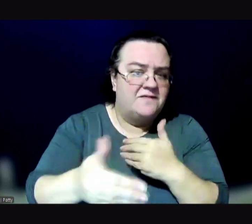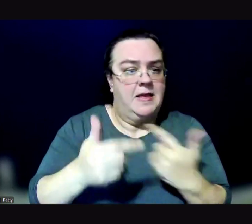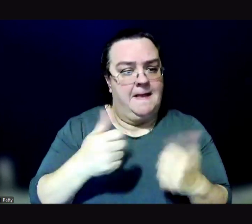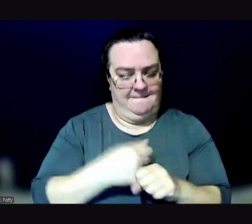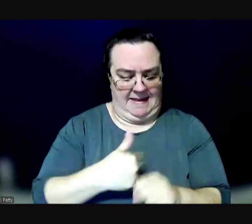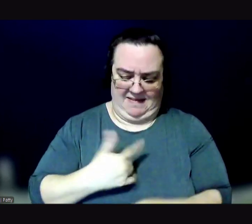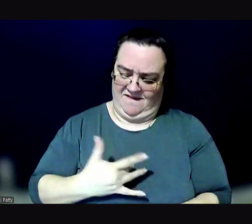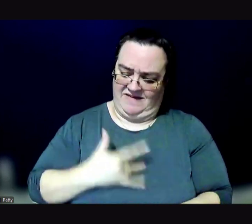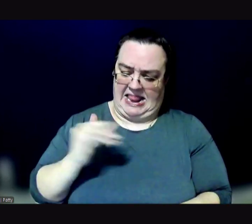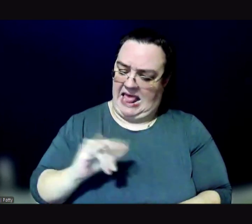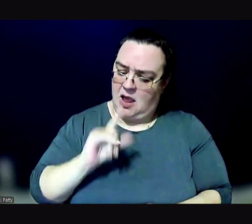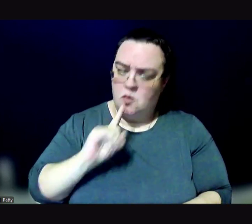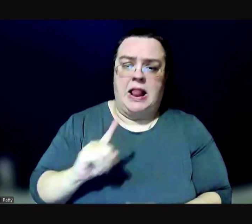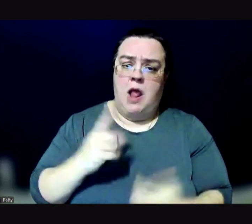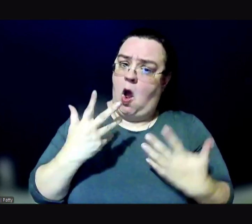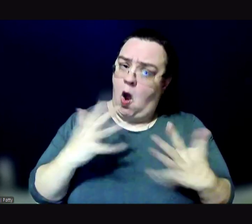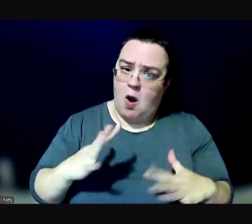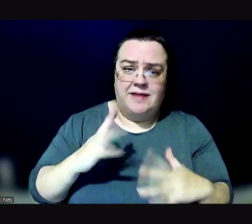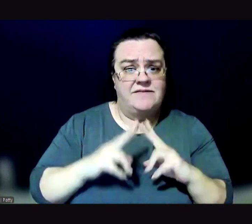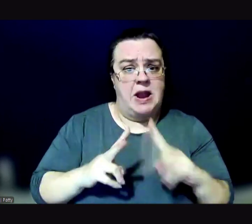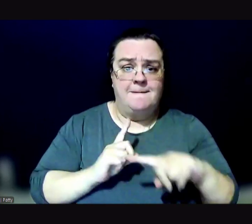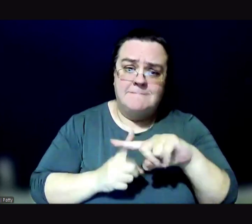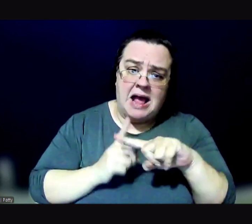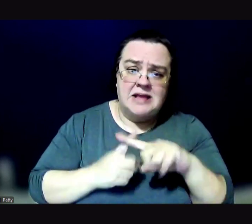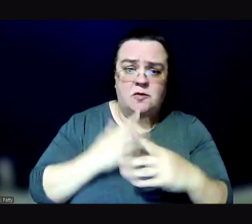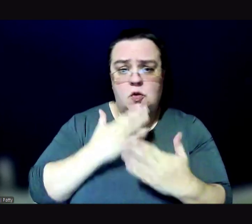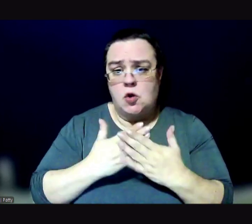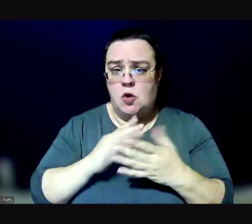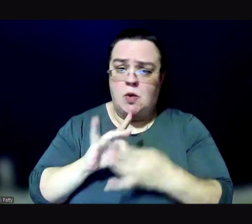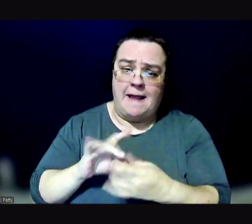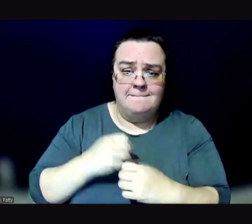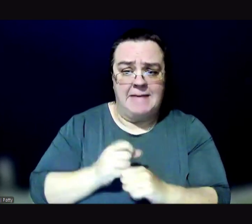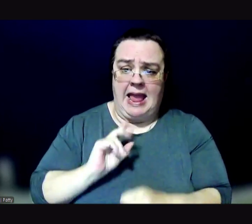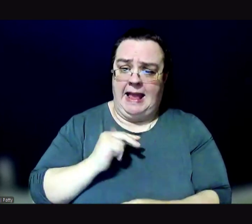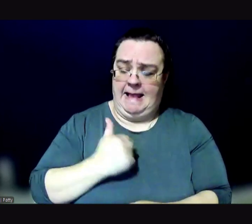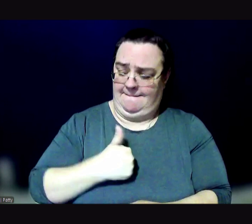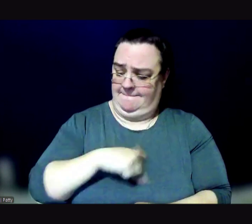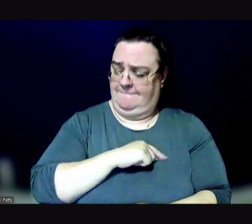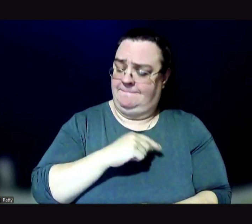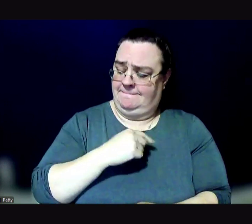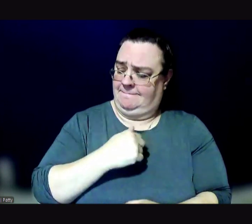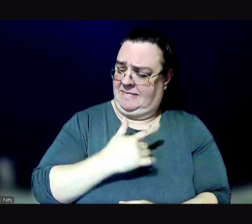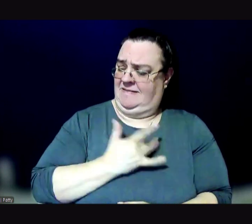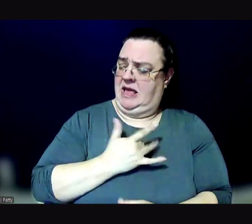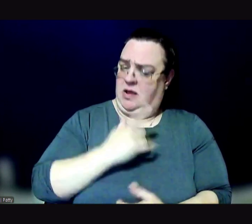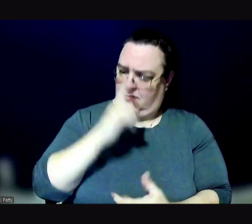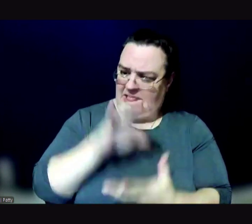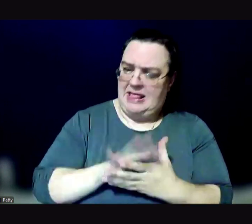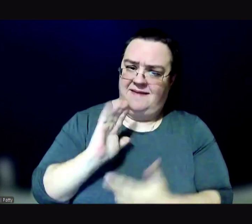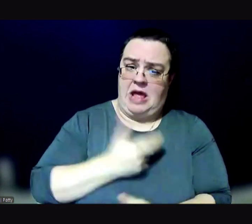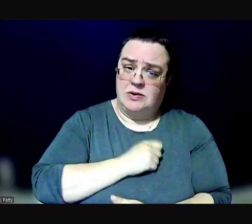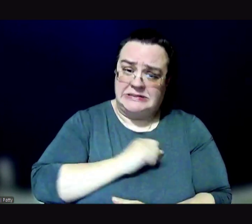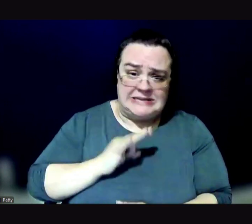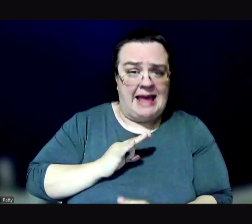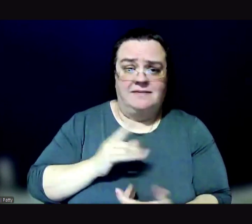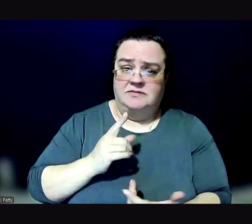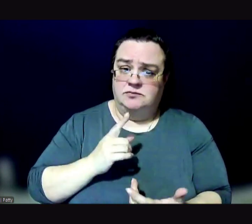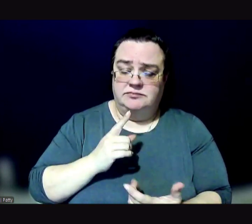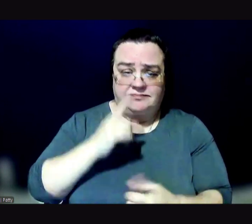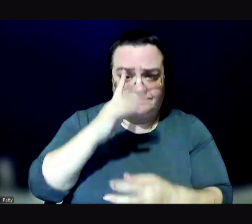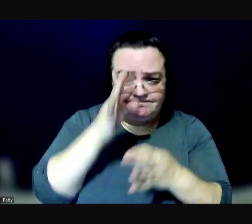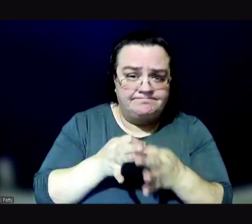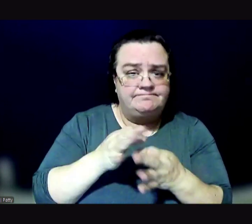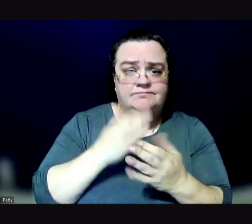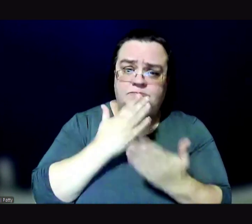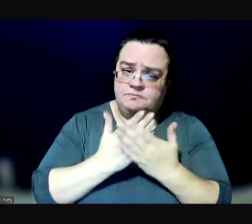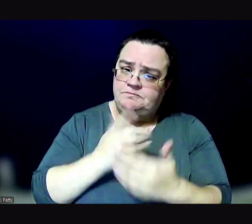productive relationship. It really makes me believe our staff is capable and dedicated to this work, and that makes me